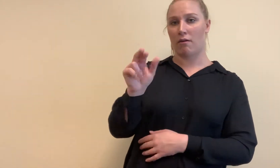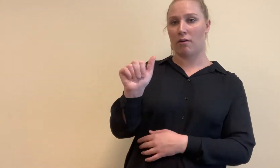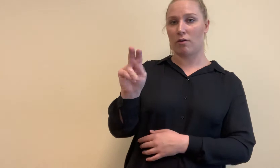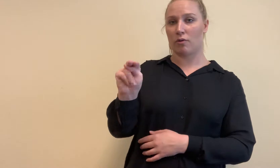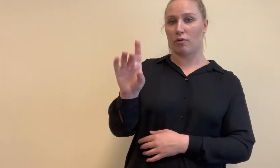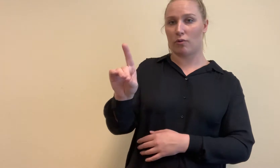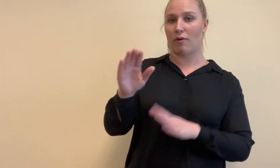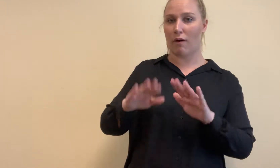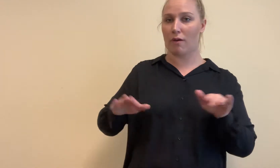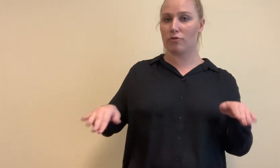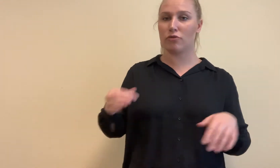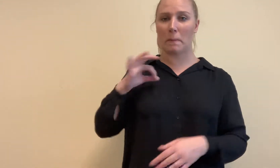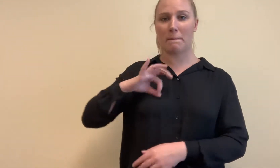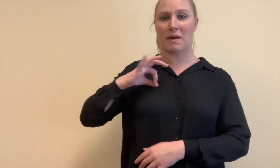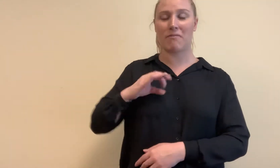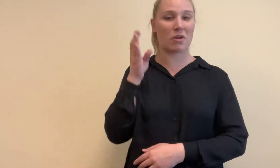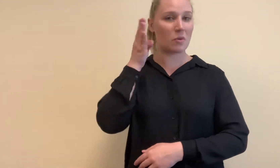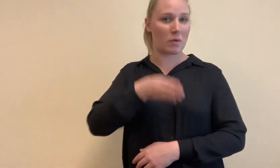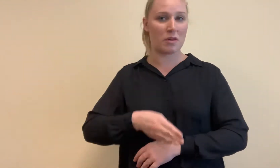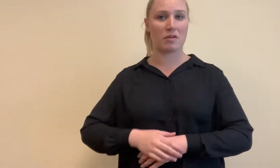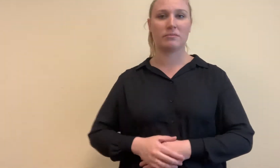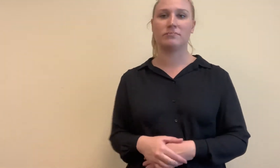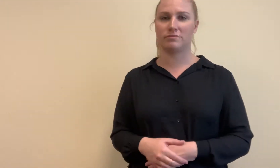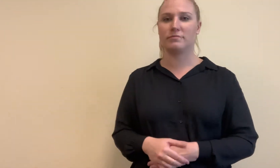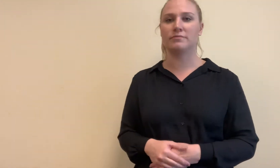my grandchildren are going to benefit from that. Thank you.